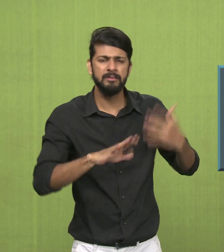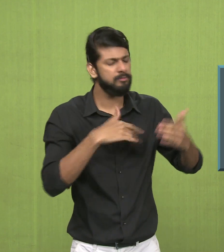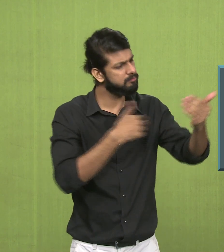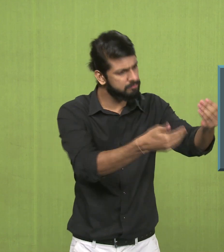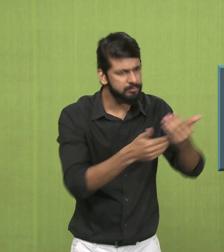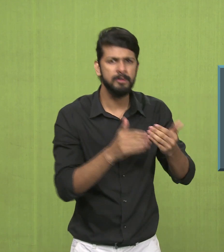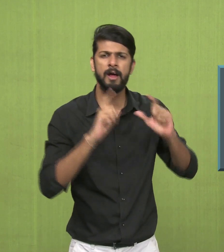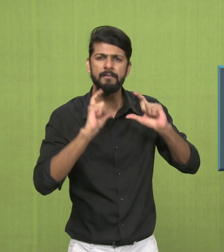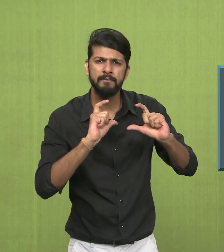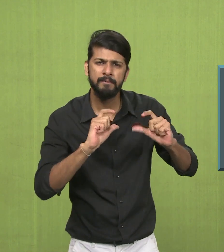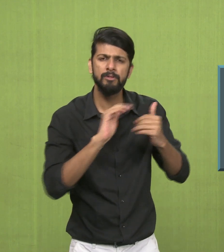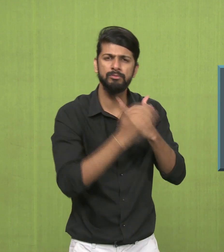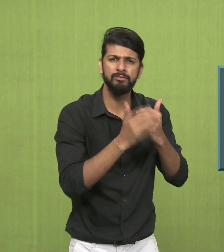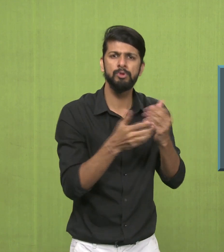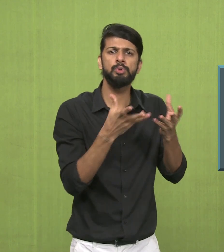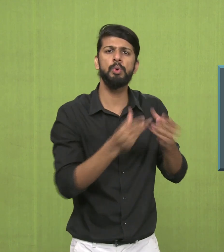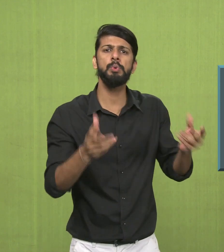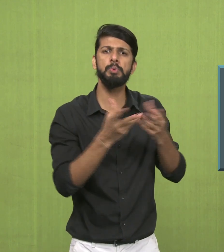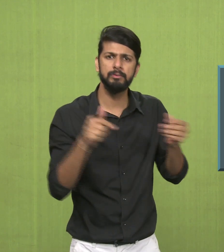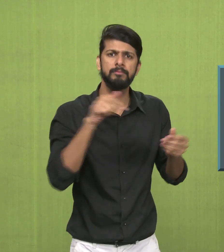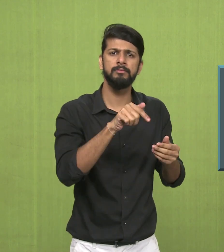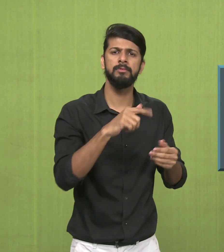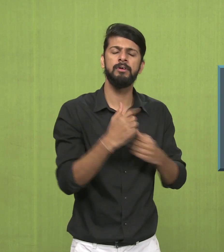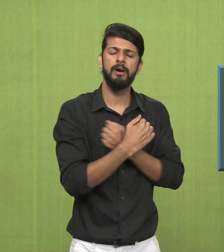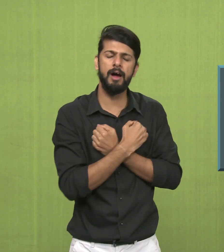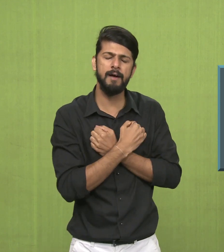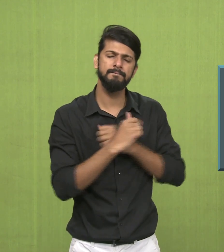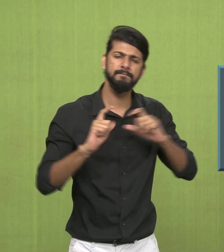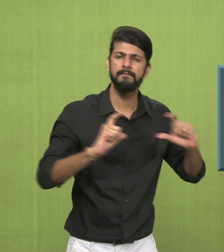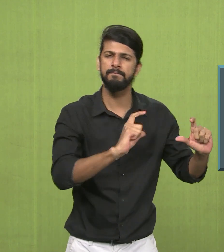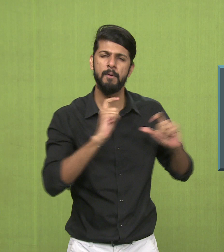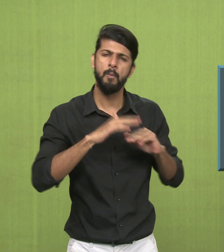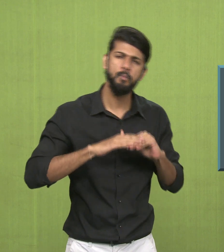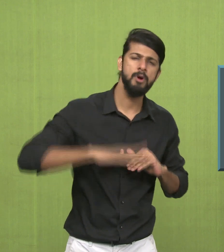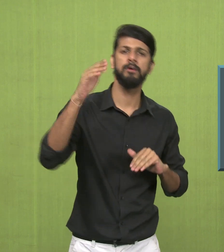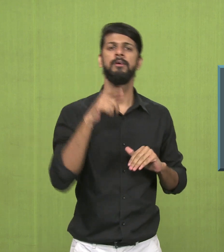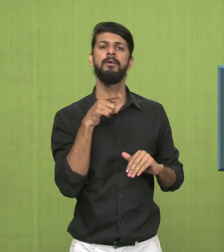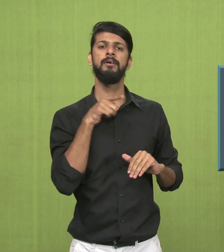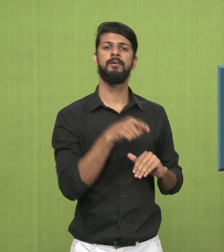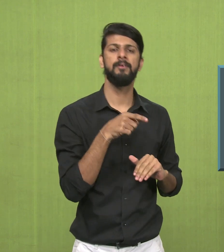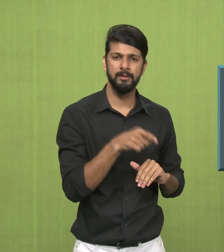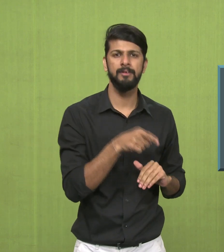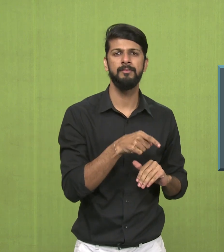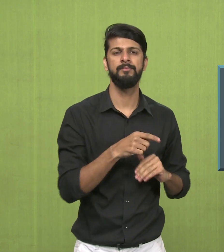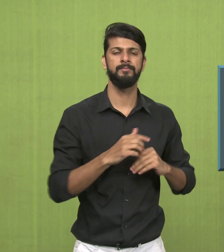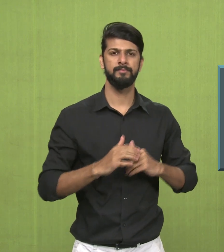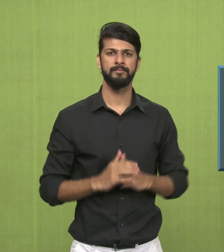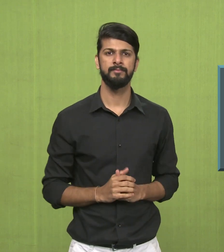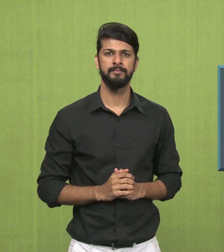who had sickness, maybe HIV, AIDS, and other kinds of sicknesses as well. She used to take